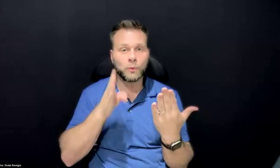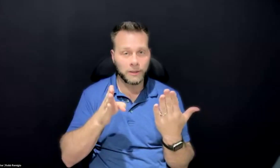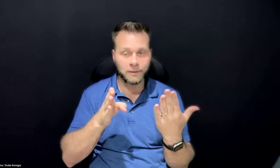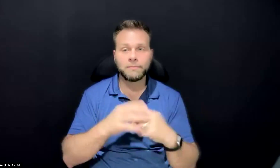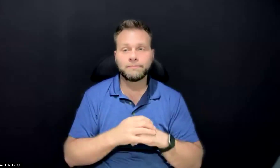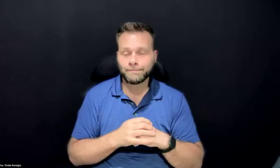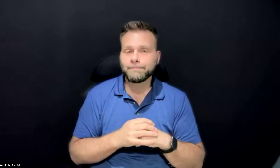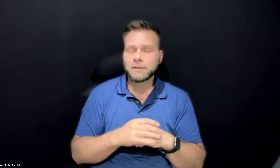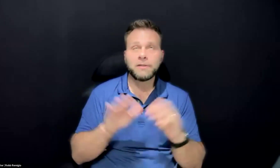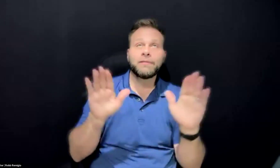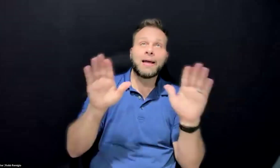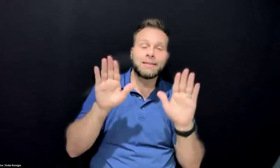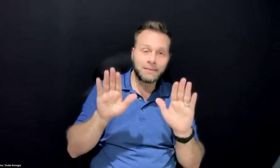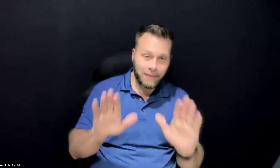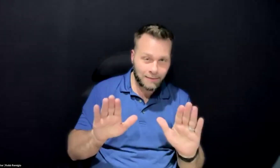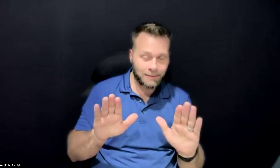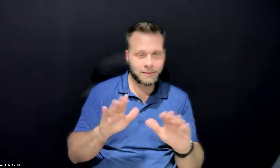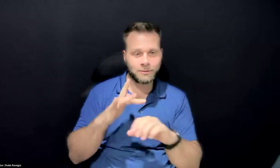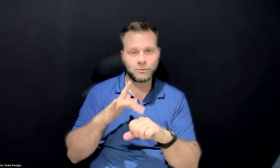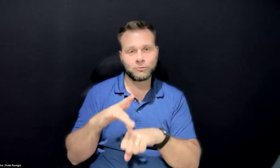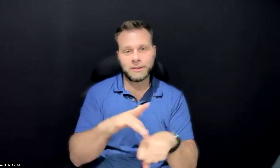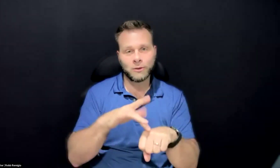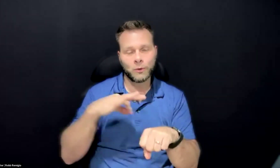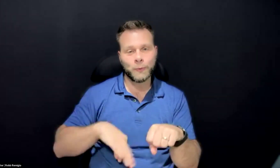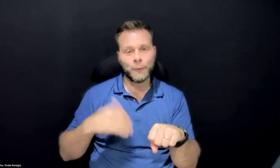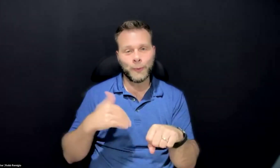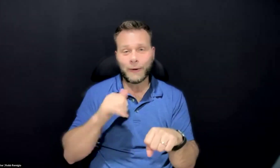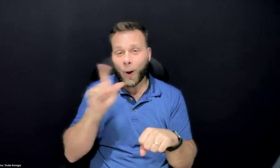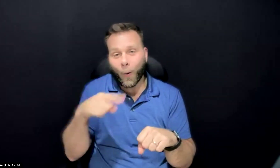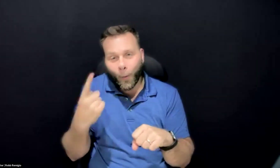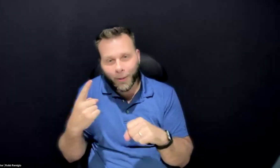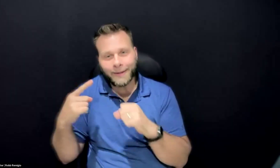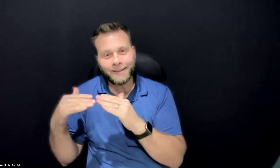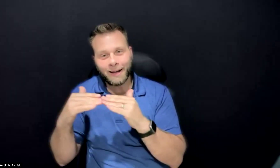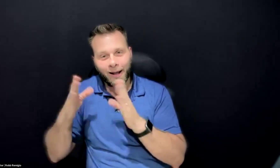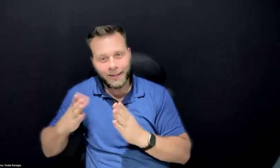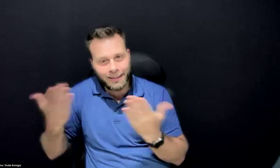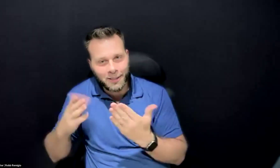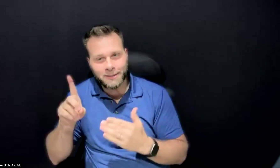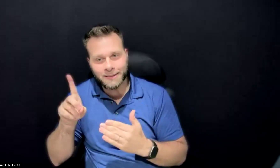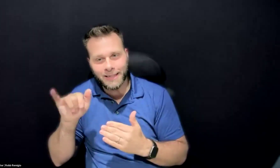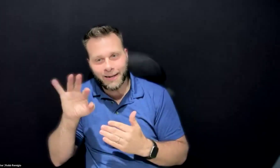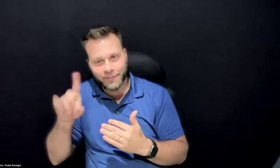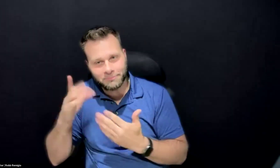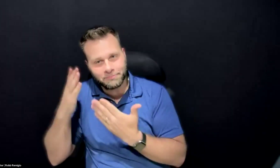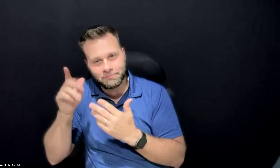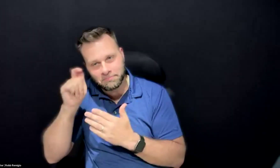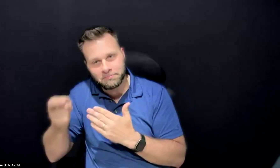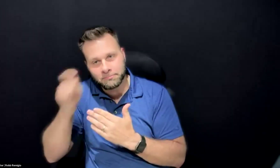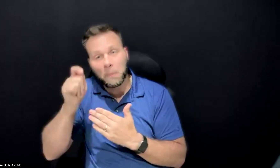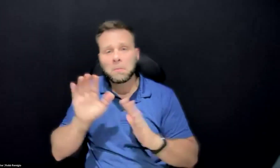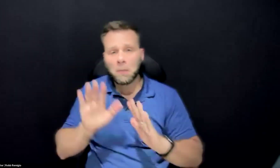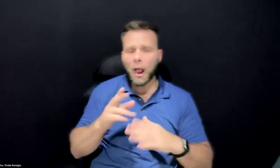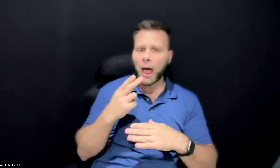not that I am saying this just because David's here and he's my colleague, but I do use this resource all the time, and I